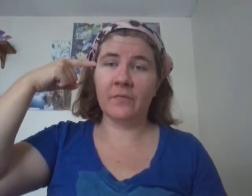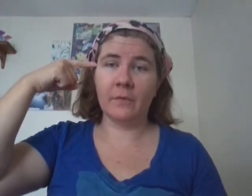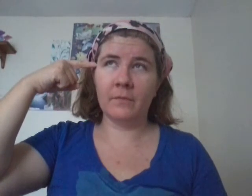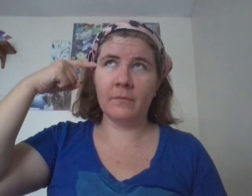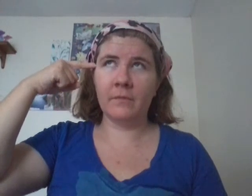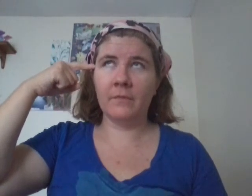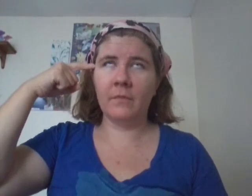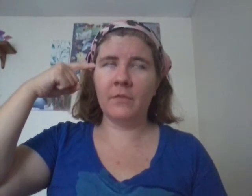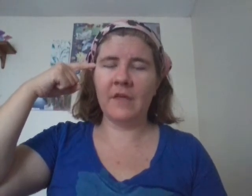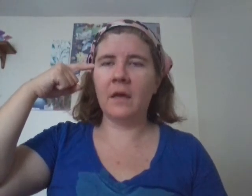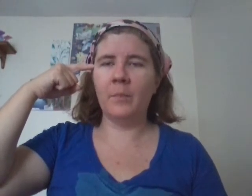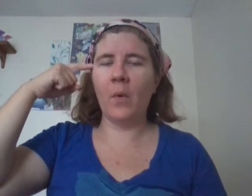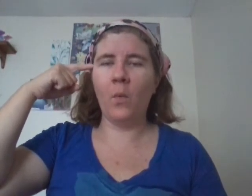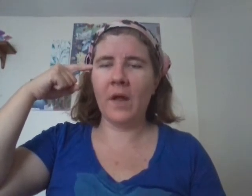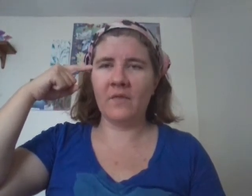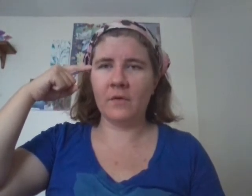for think, but whatever.